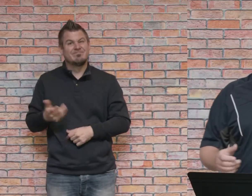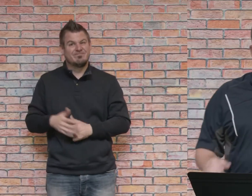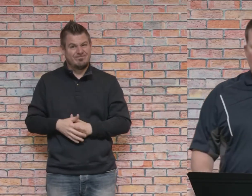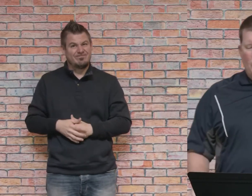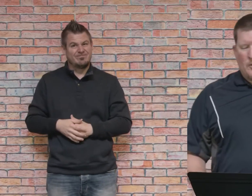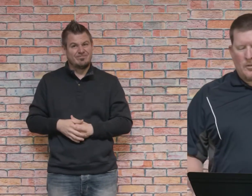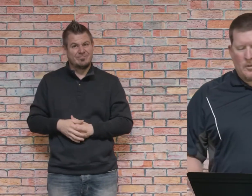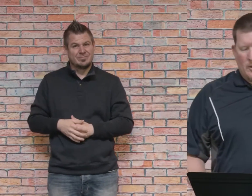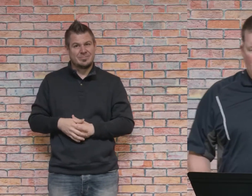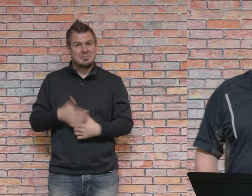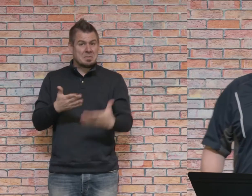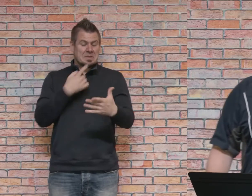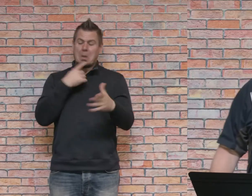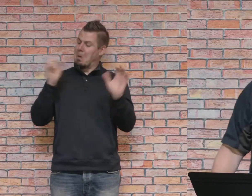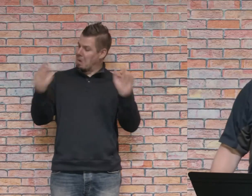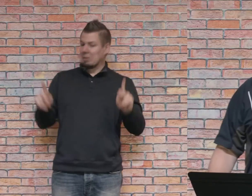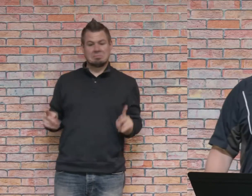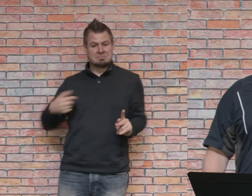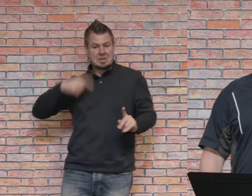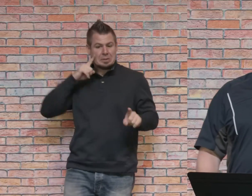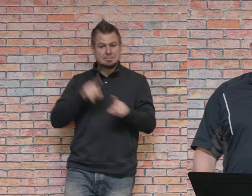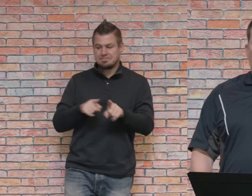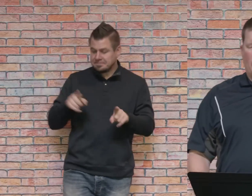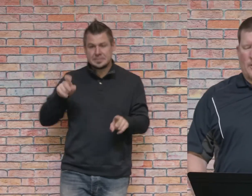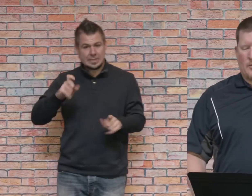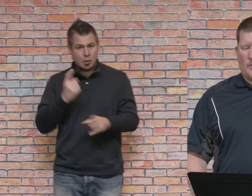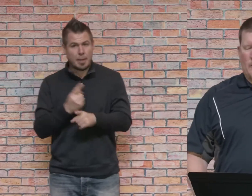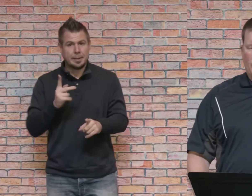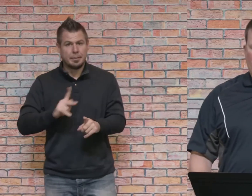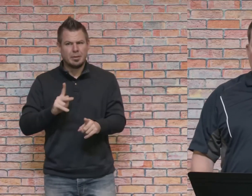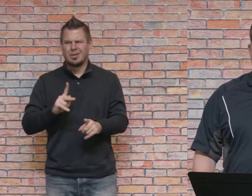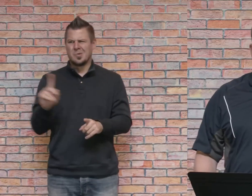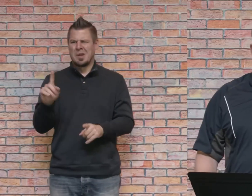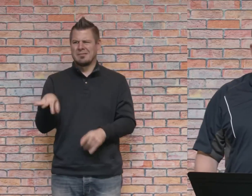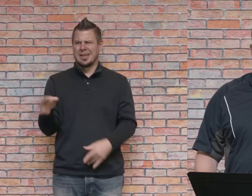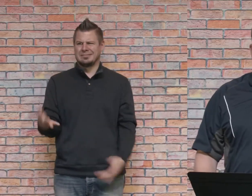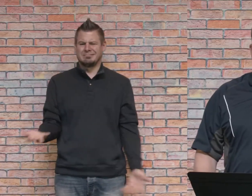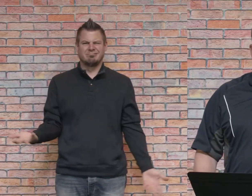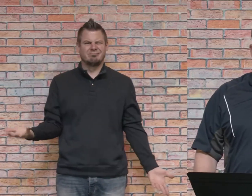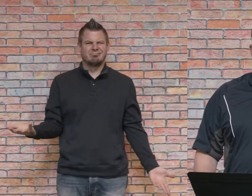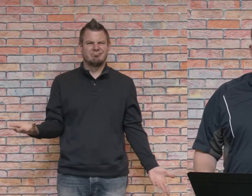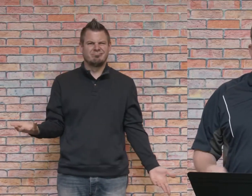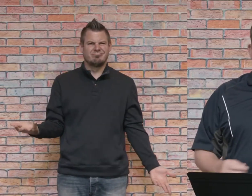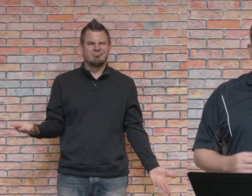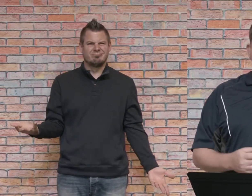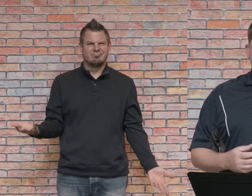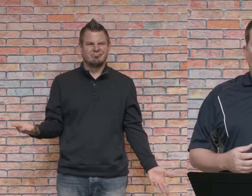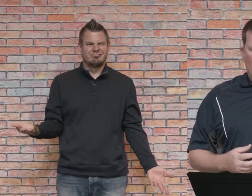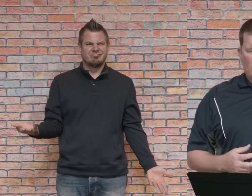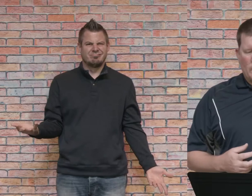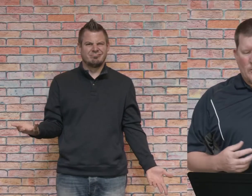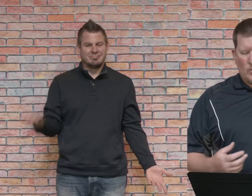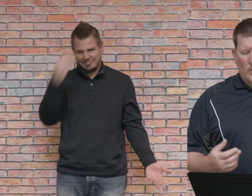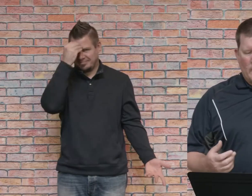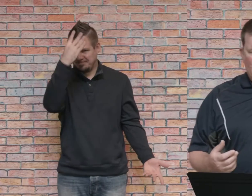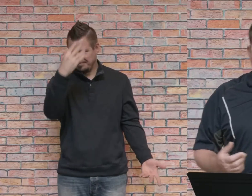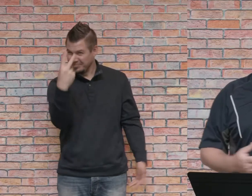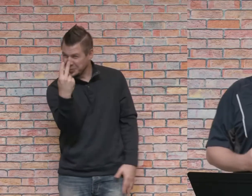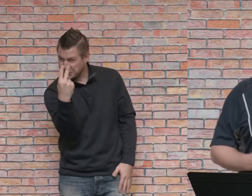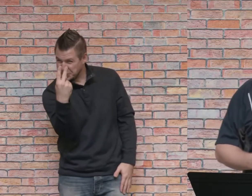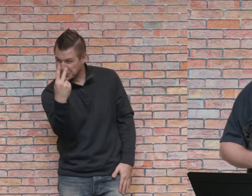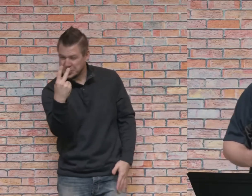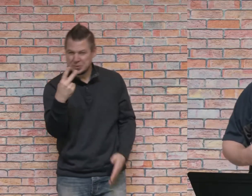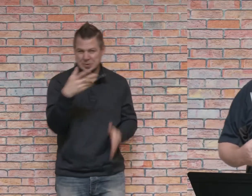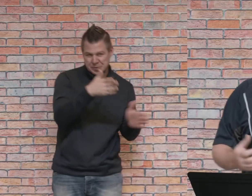need the right people. How do I find the right people? And I just want to let you know that there's two ways